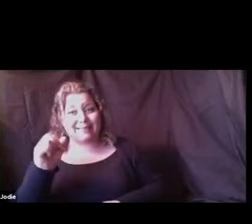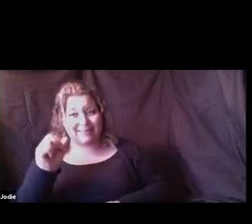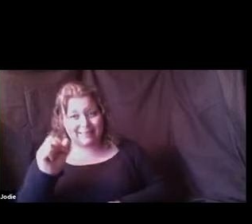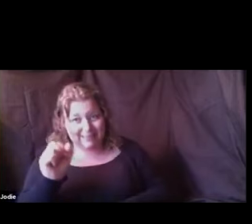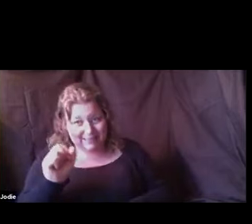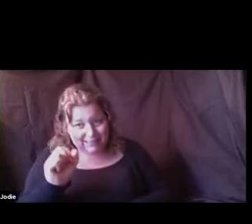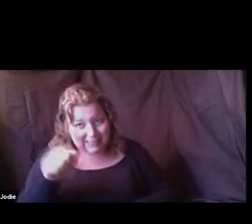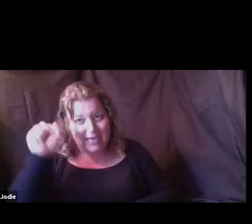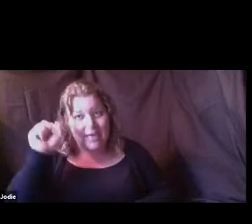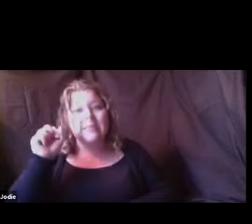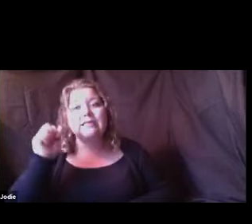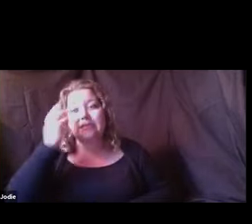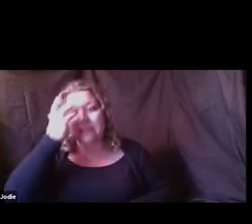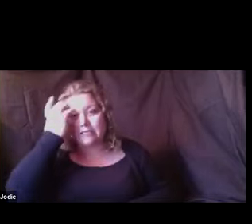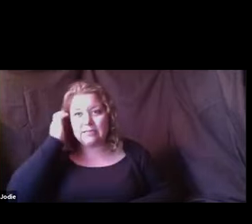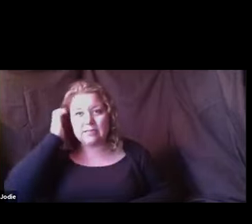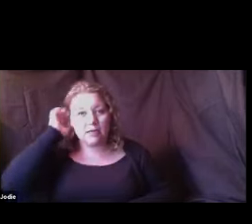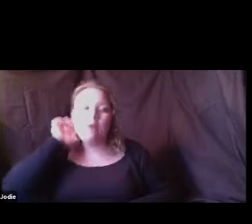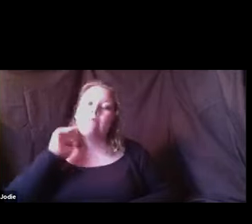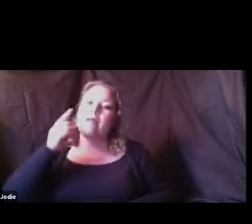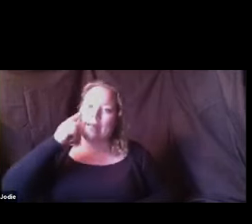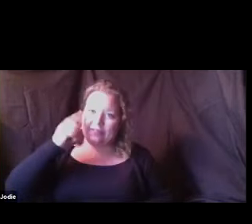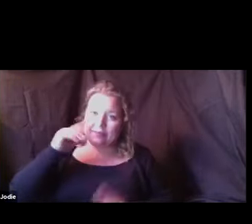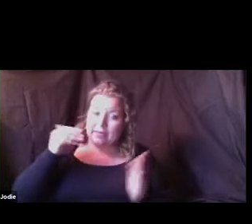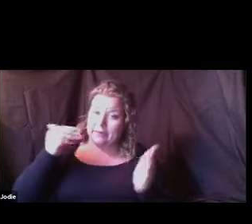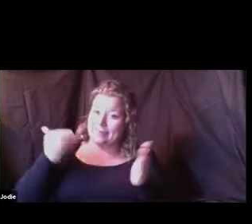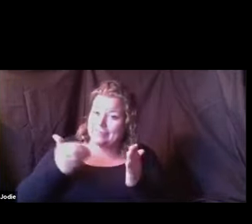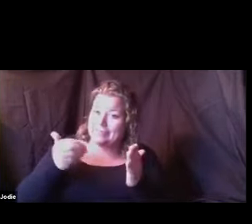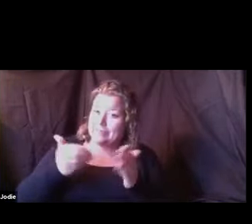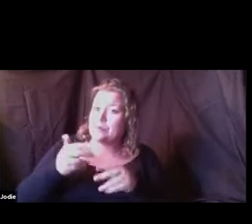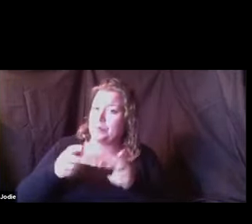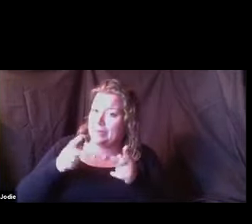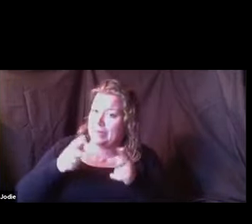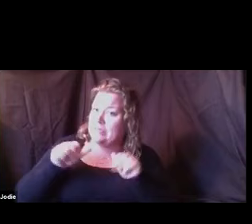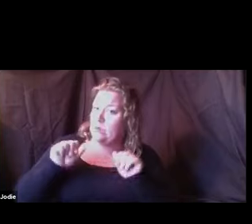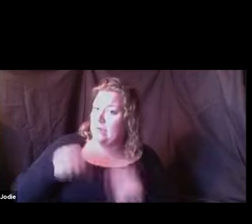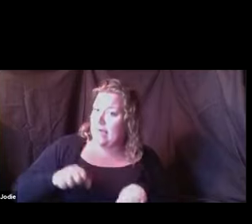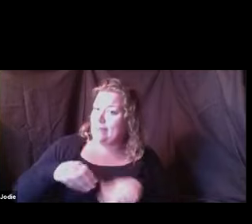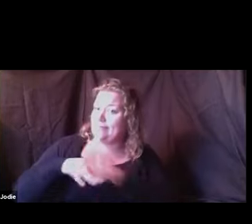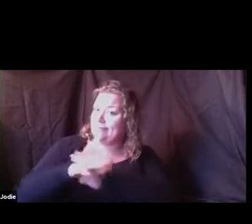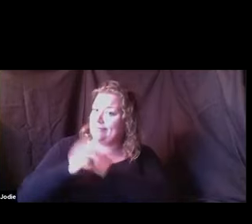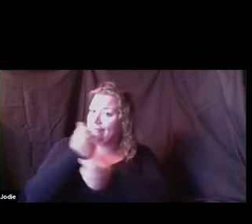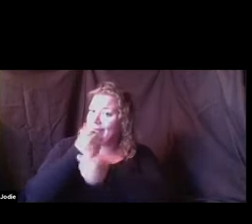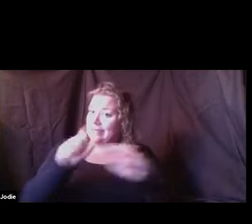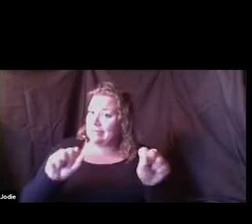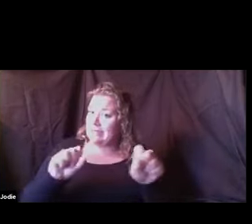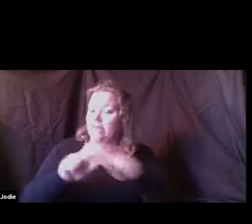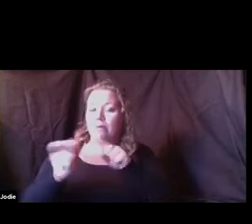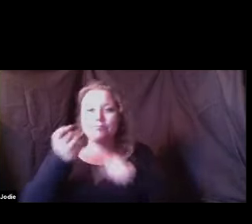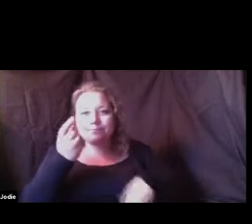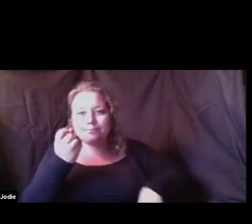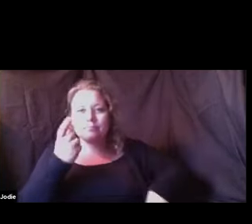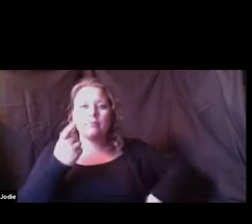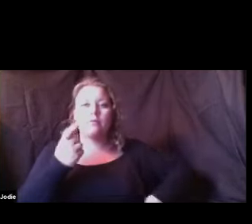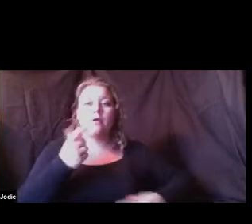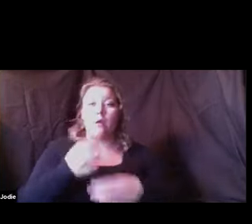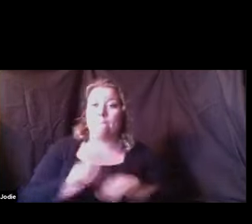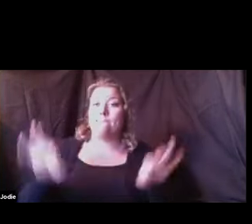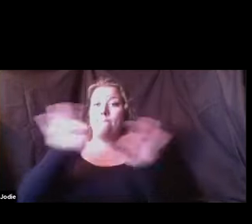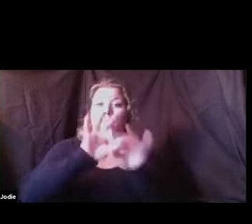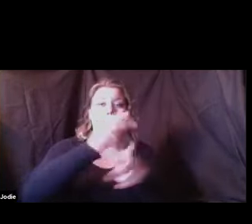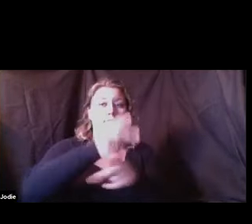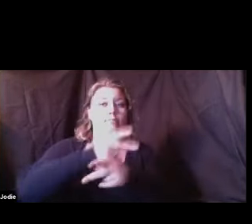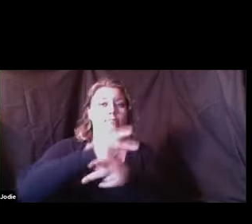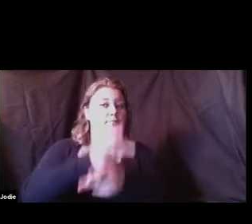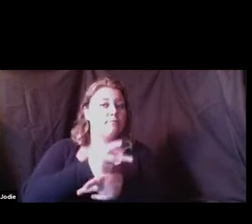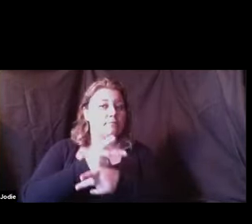place where we can do that safely. It still means we need to exercise caution and take